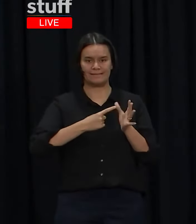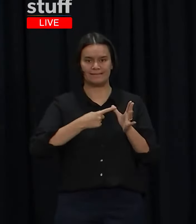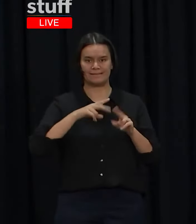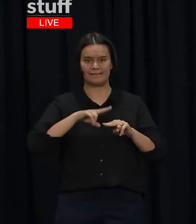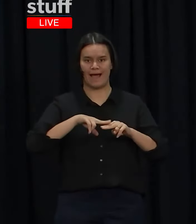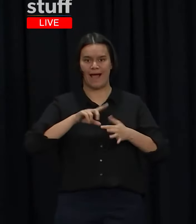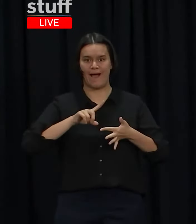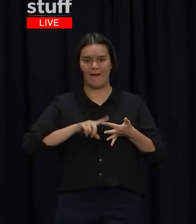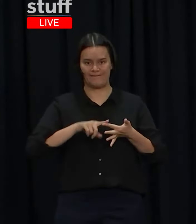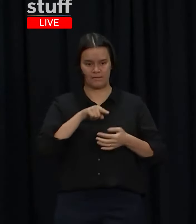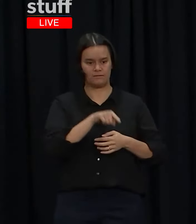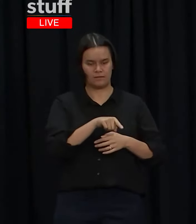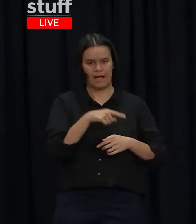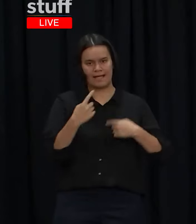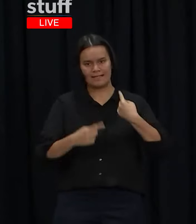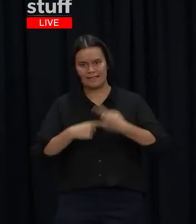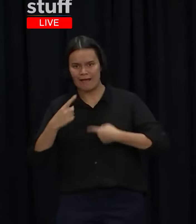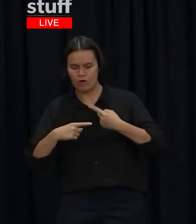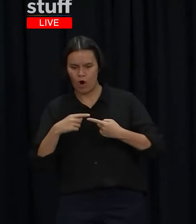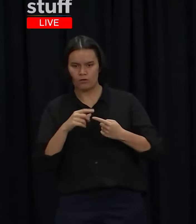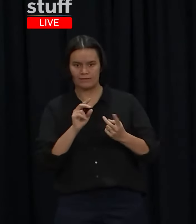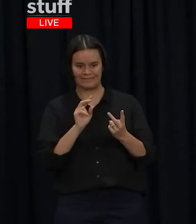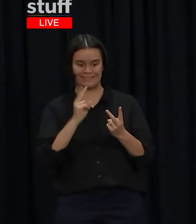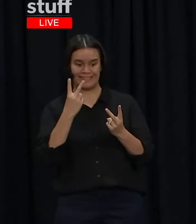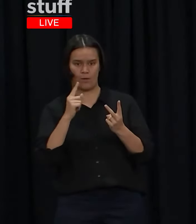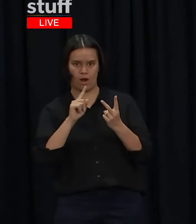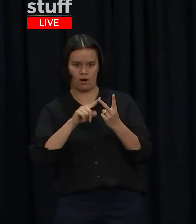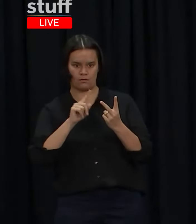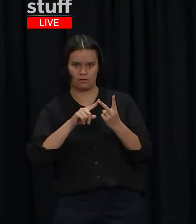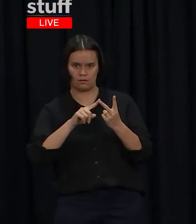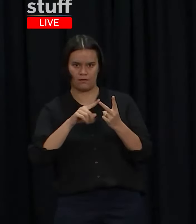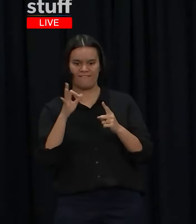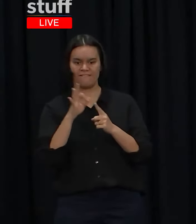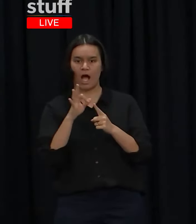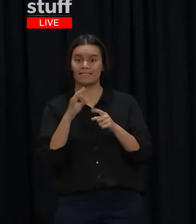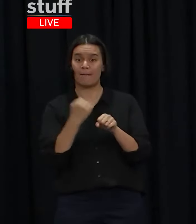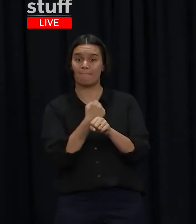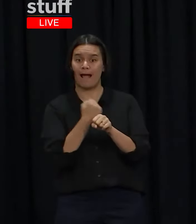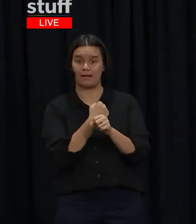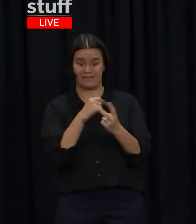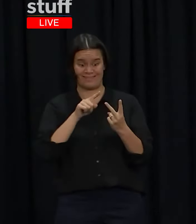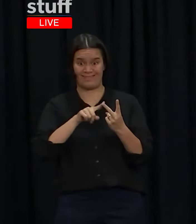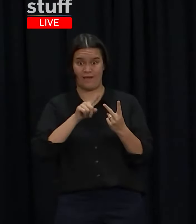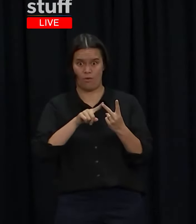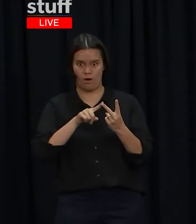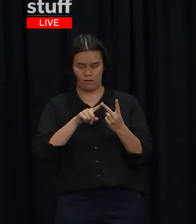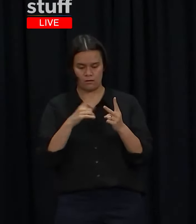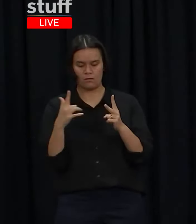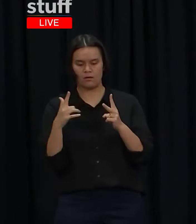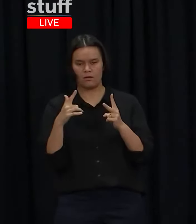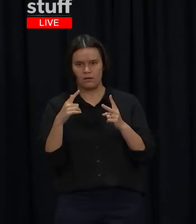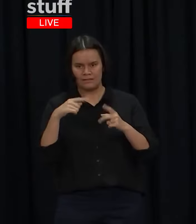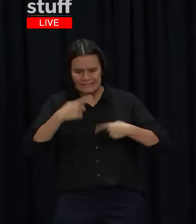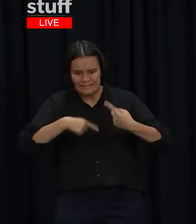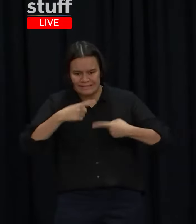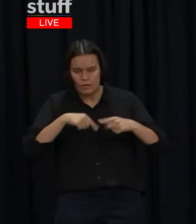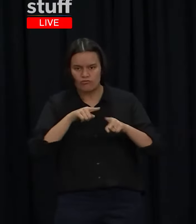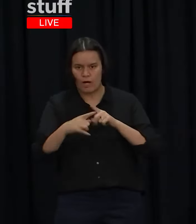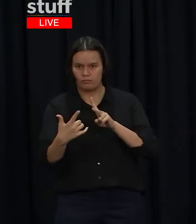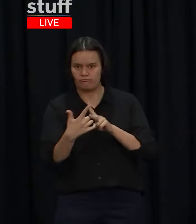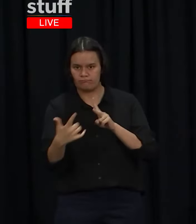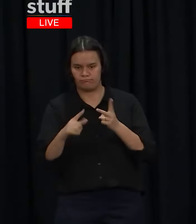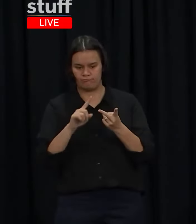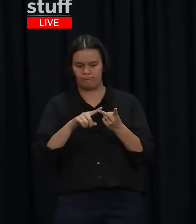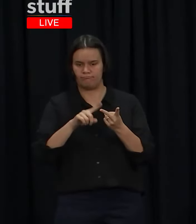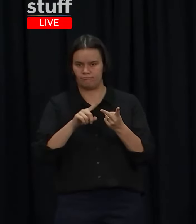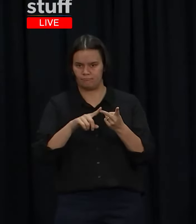assessment and the approval process for Paxlovid. We haven't yet had an application from MSD around remdesivir, but we are in regular